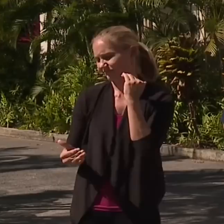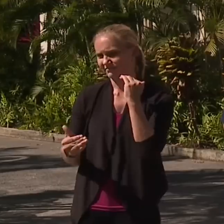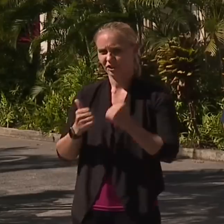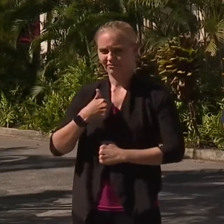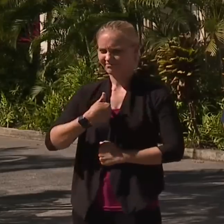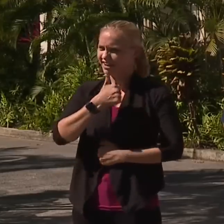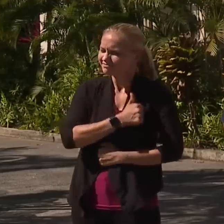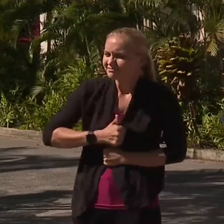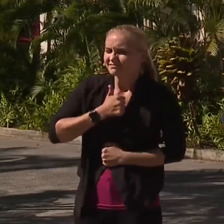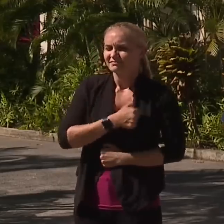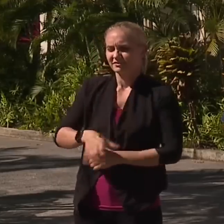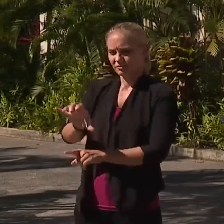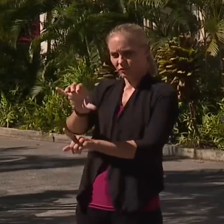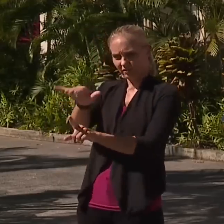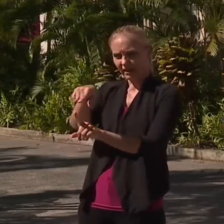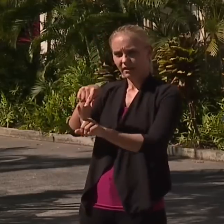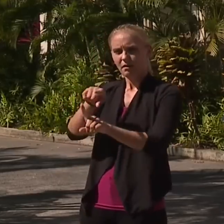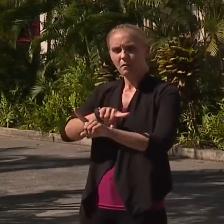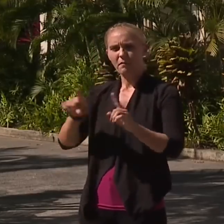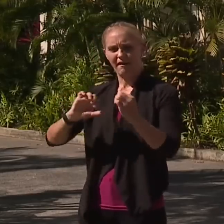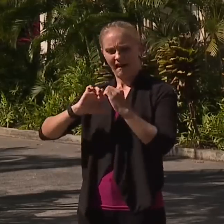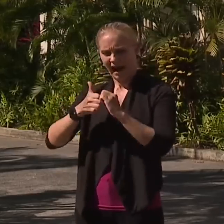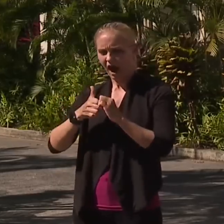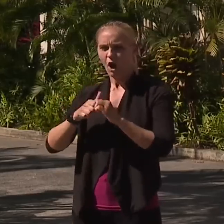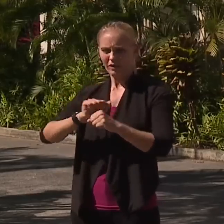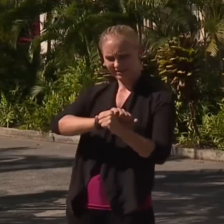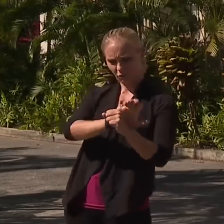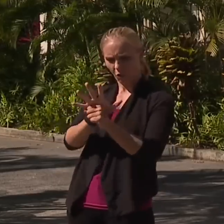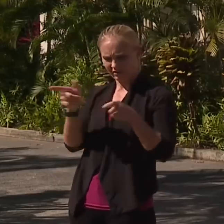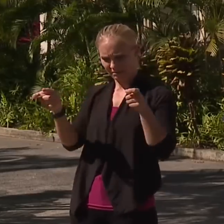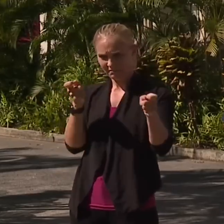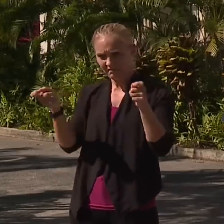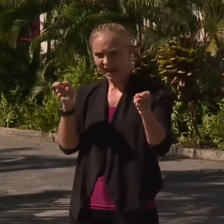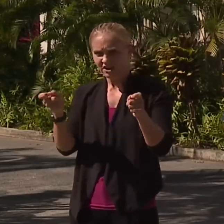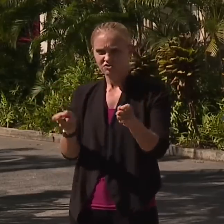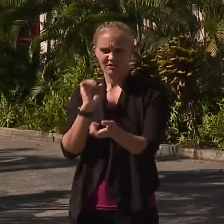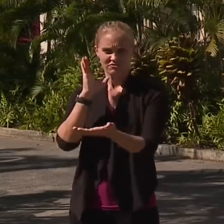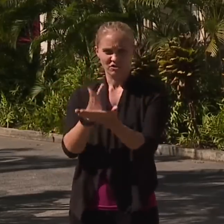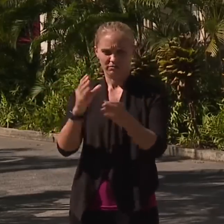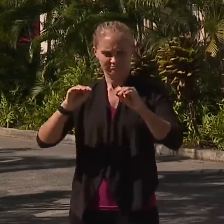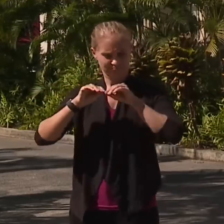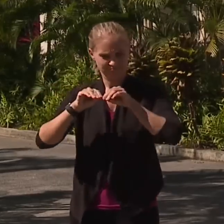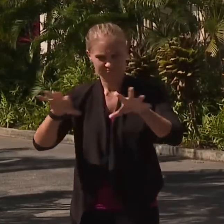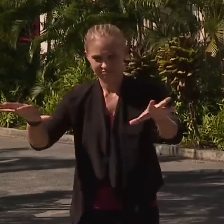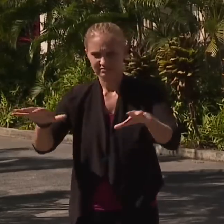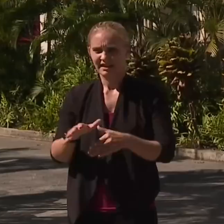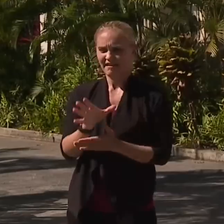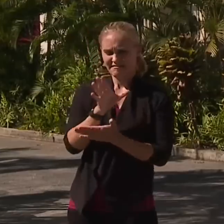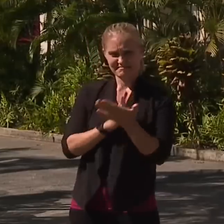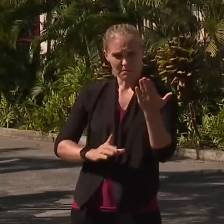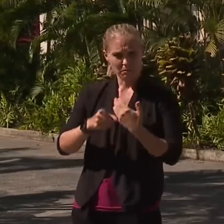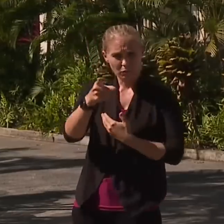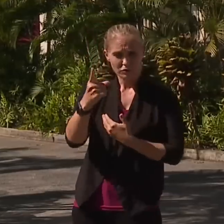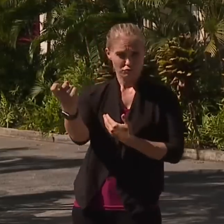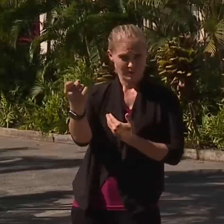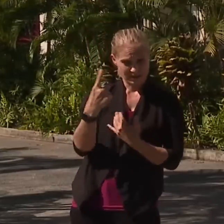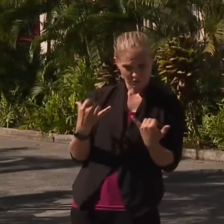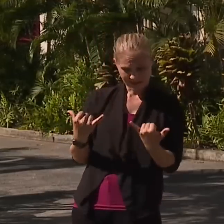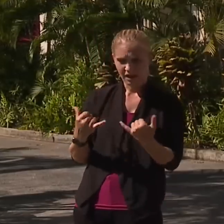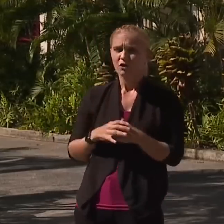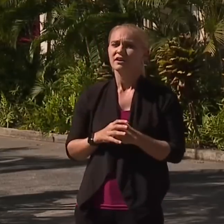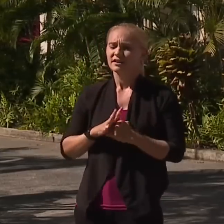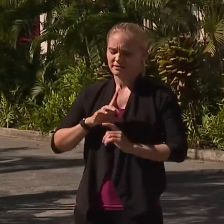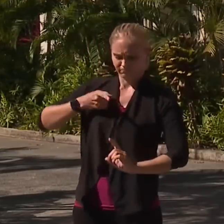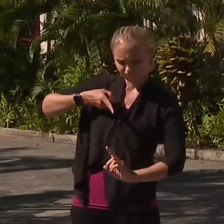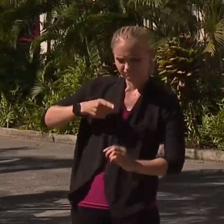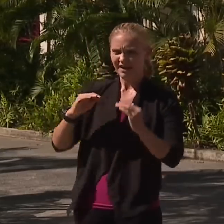that. But it's how do we make sure the virus is managed and not spread? And some of what you're talking about right now gets down to that fairness. It's